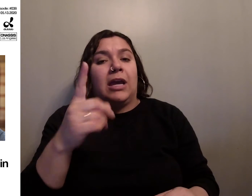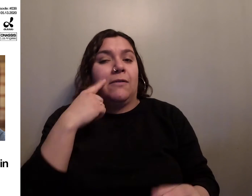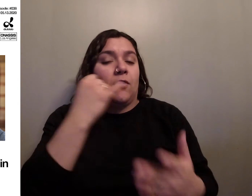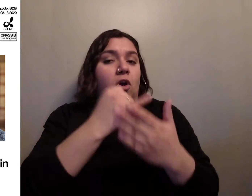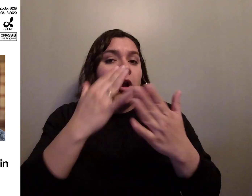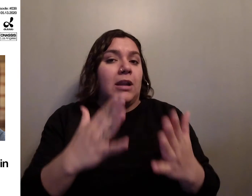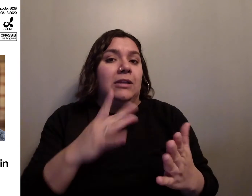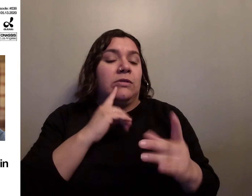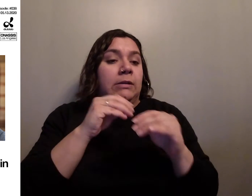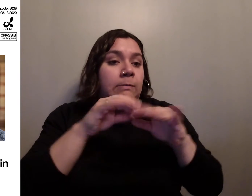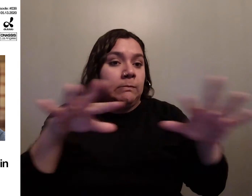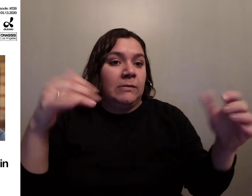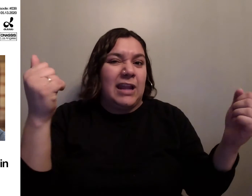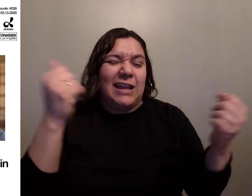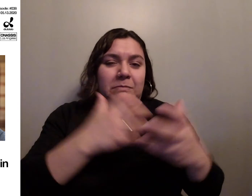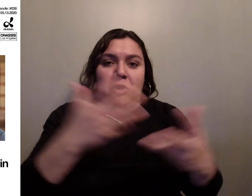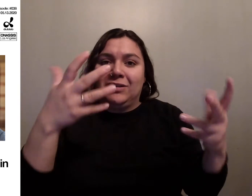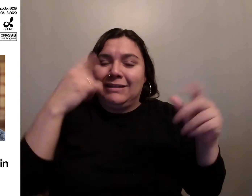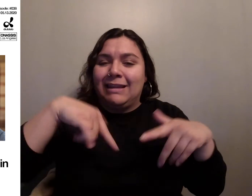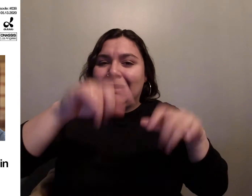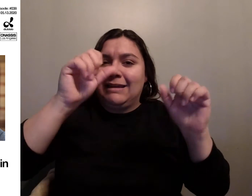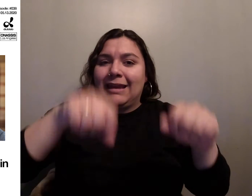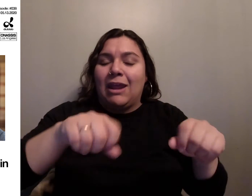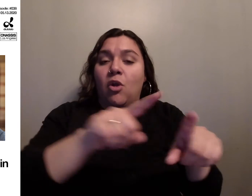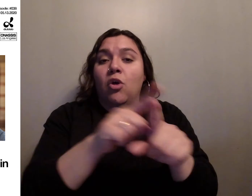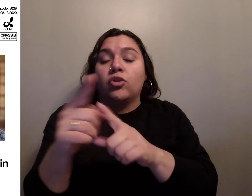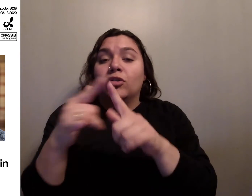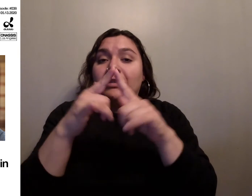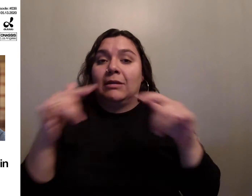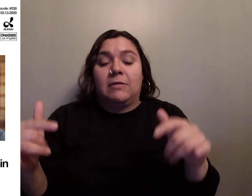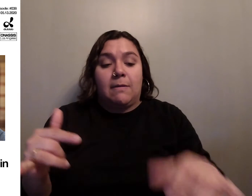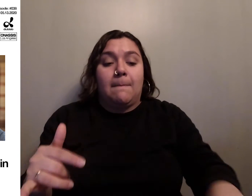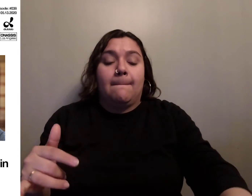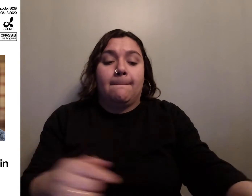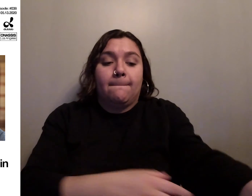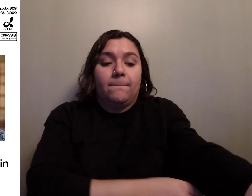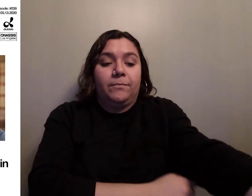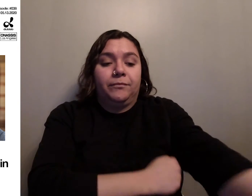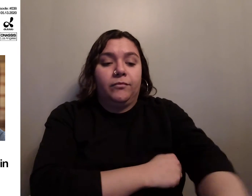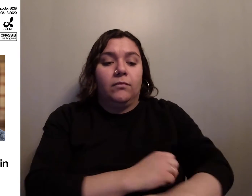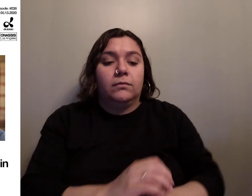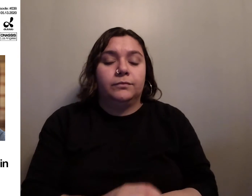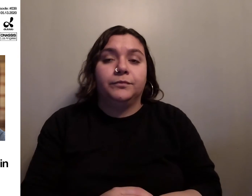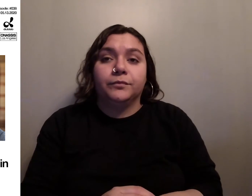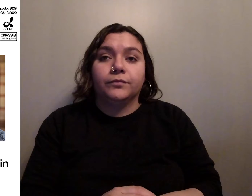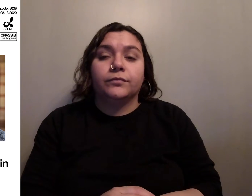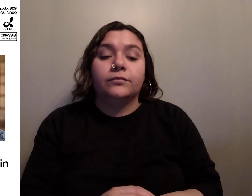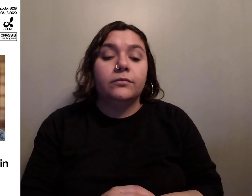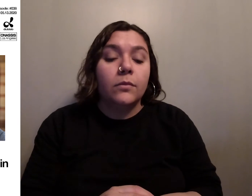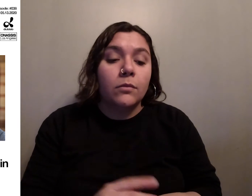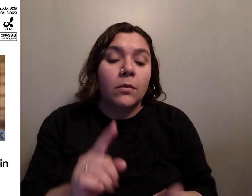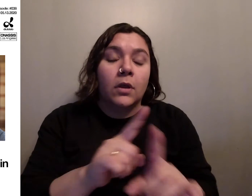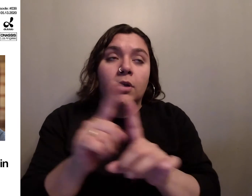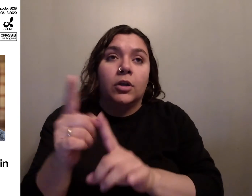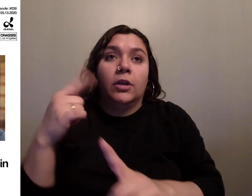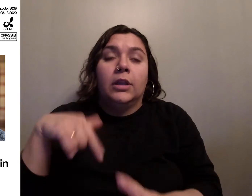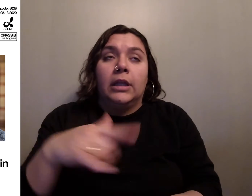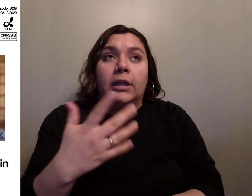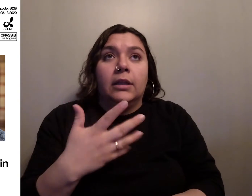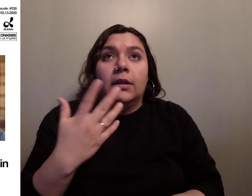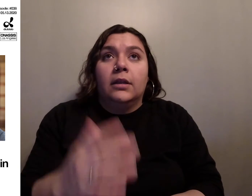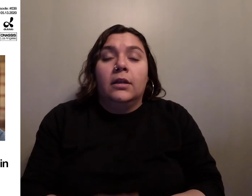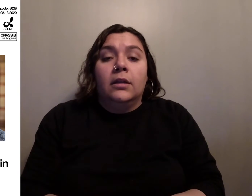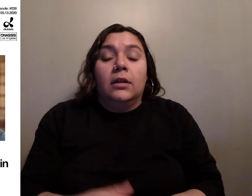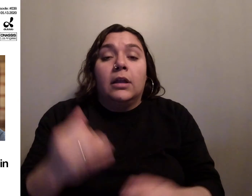there's this extraordinary flood of artists putting as much as they can out there. And at the same time,